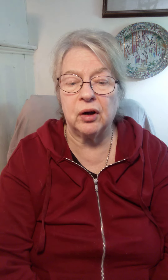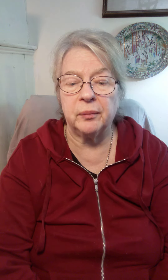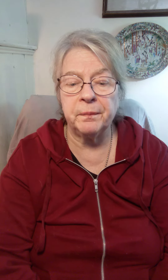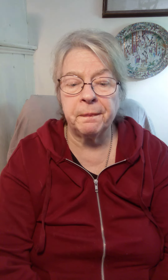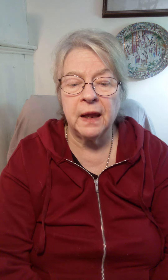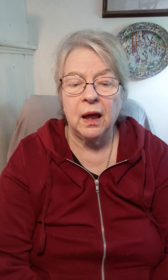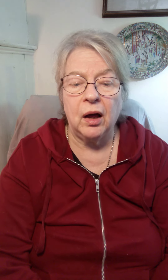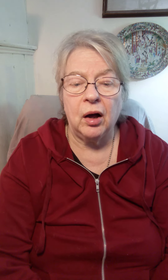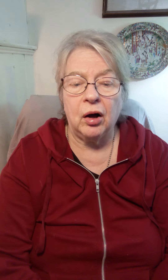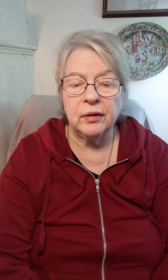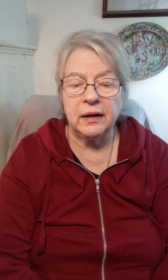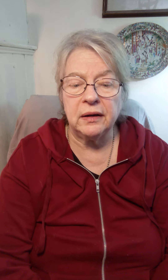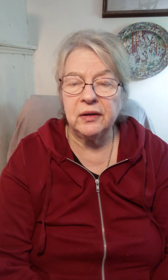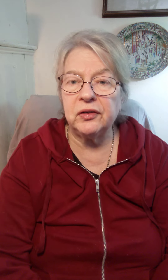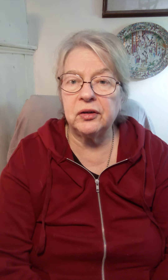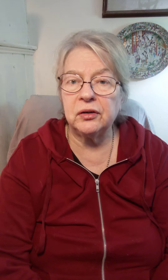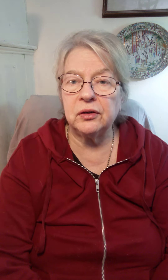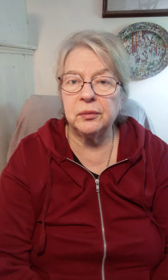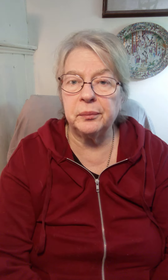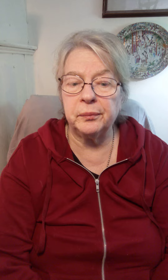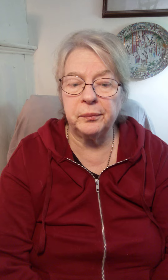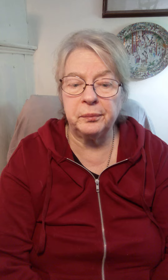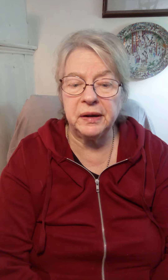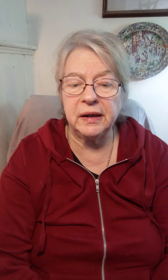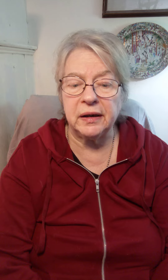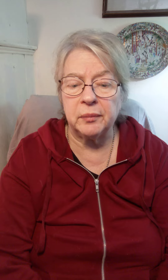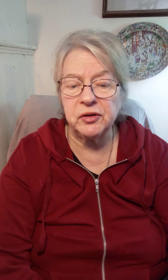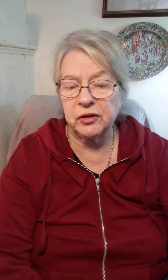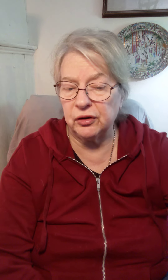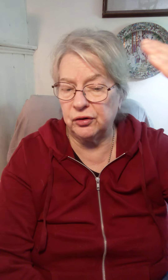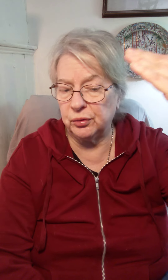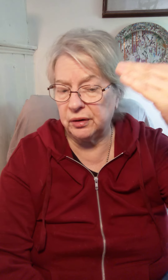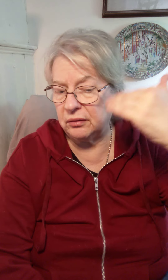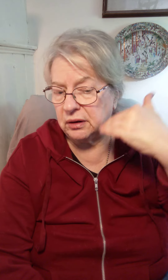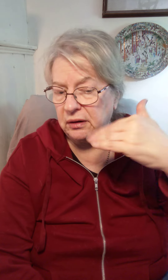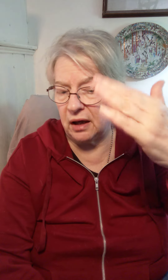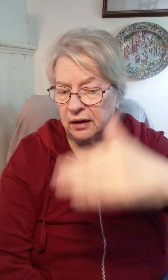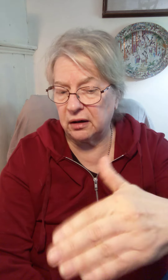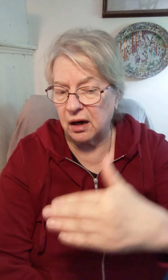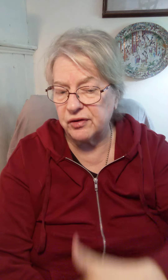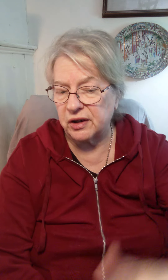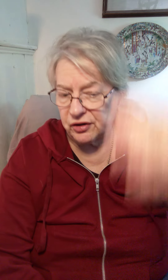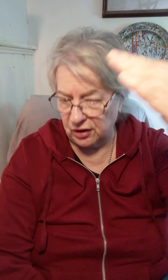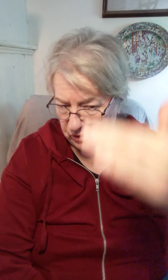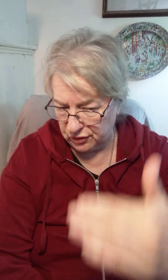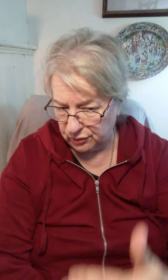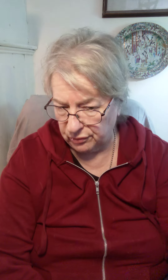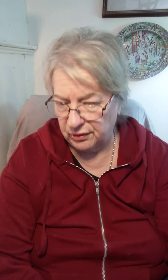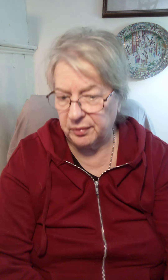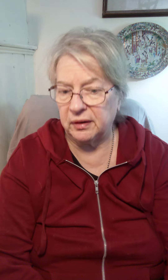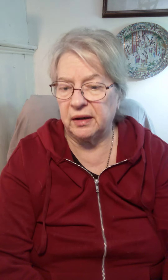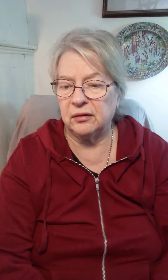along. All right, let's begin. I'm just going to do it not like a conversation. I'll just do them like